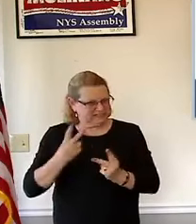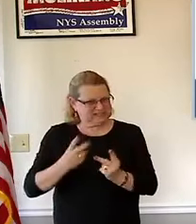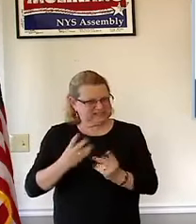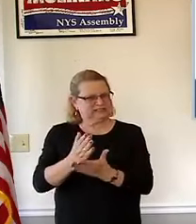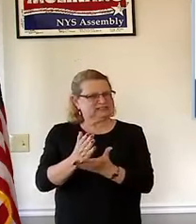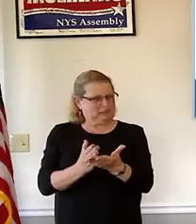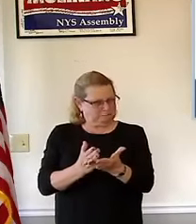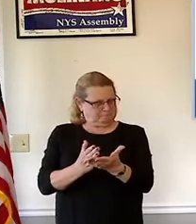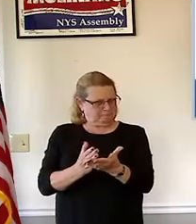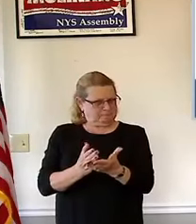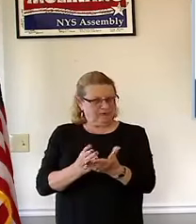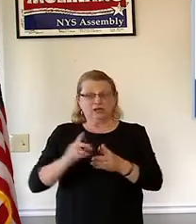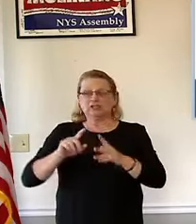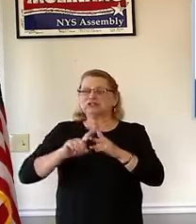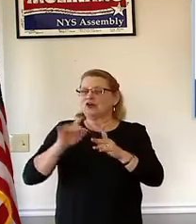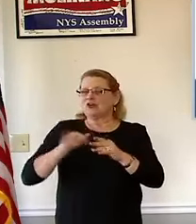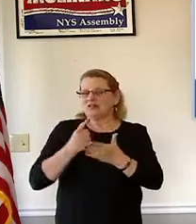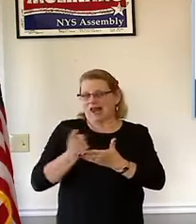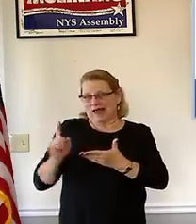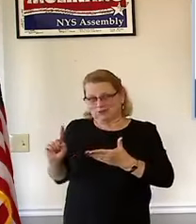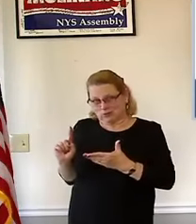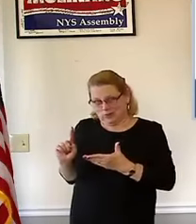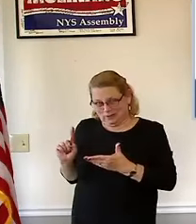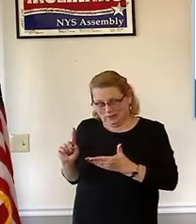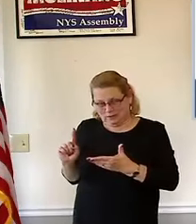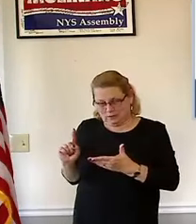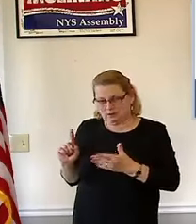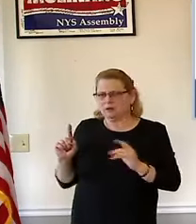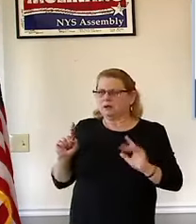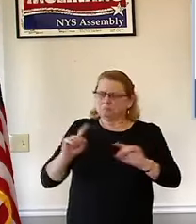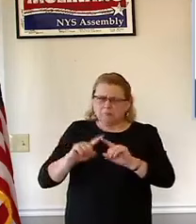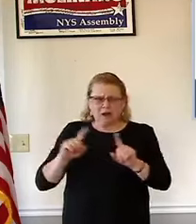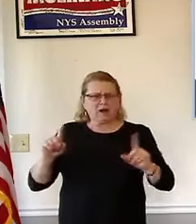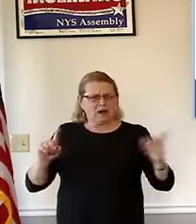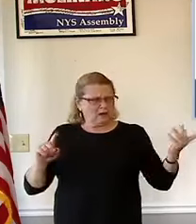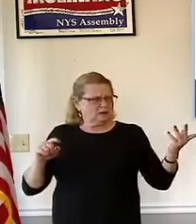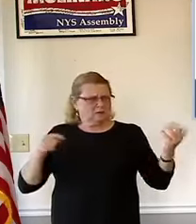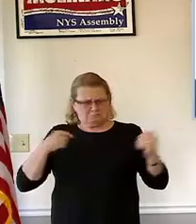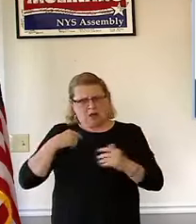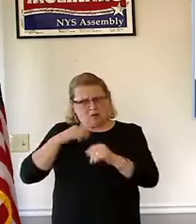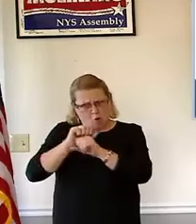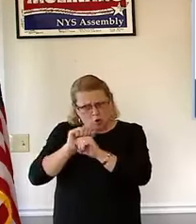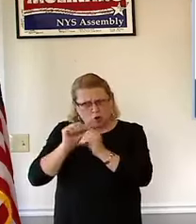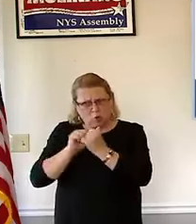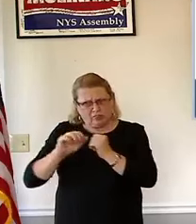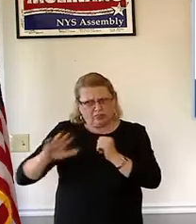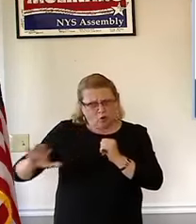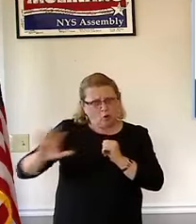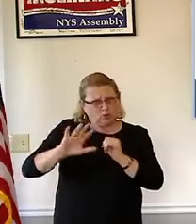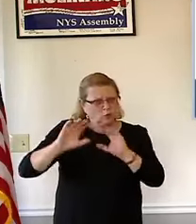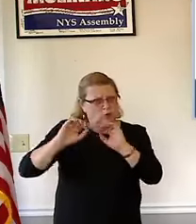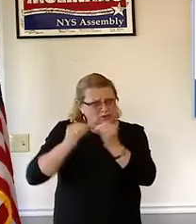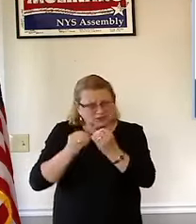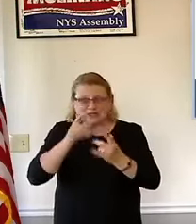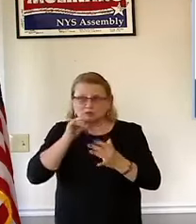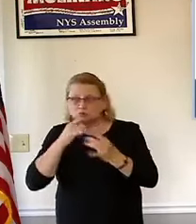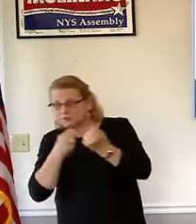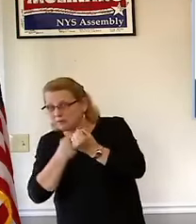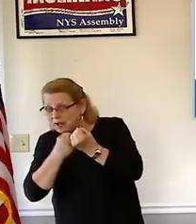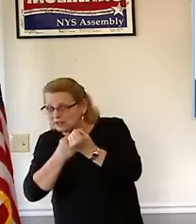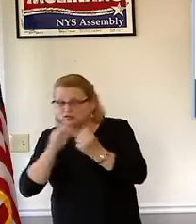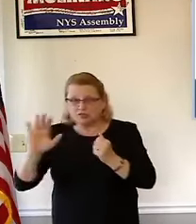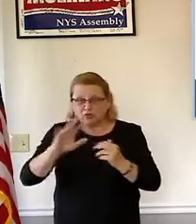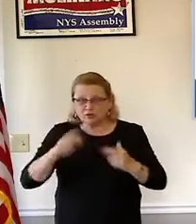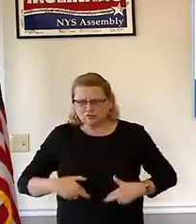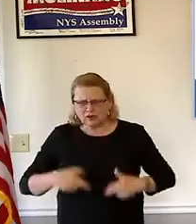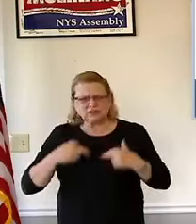It was enabled a week ago. We're grateful for that. You've got to work with the organization that sponsors the residents, and we're hopeful that they